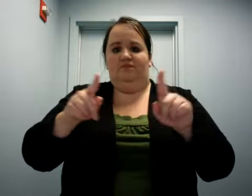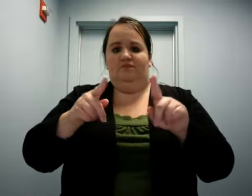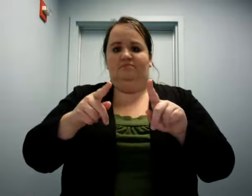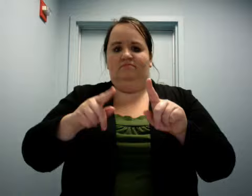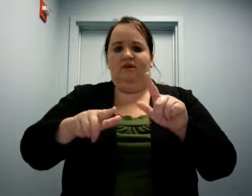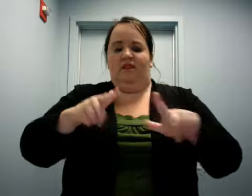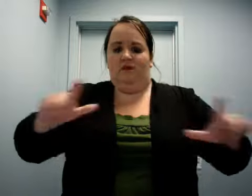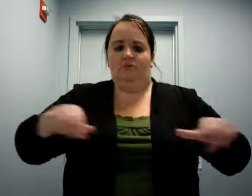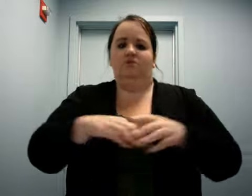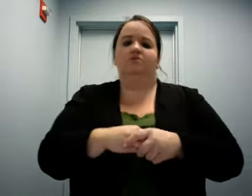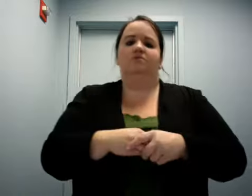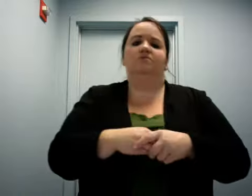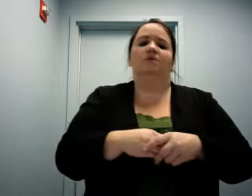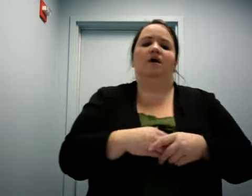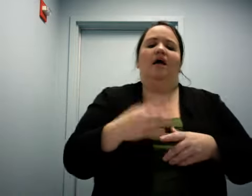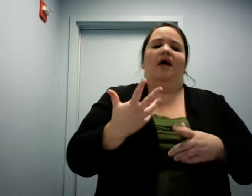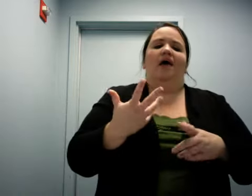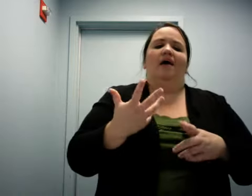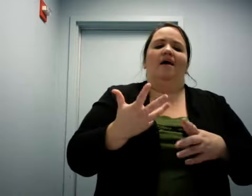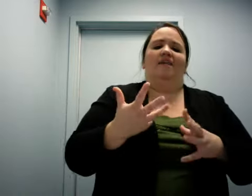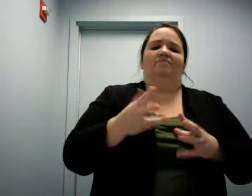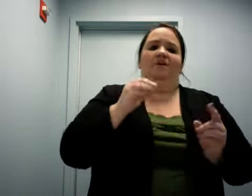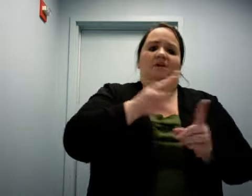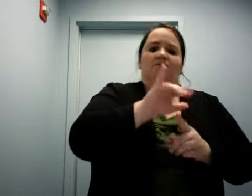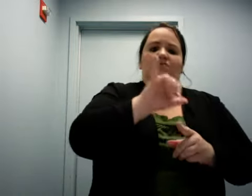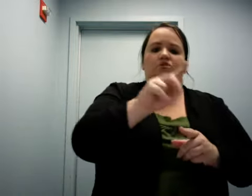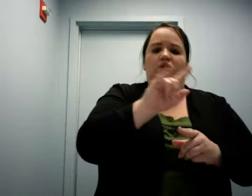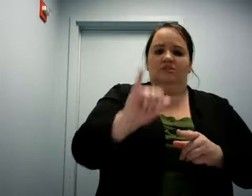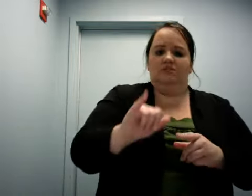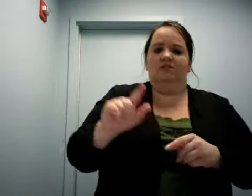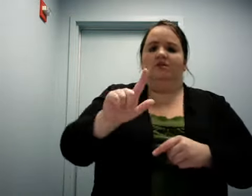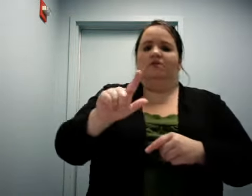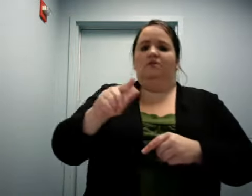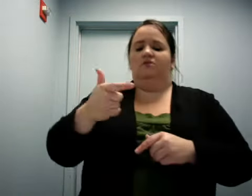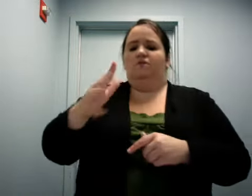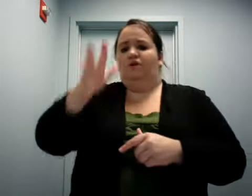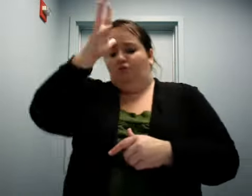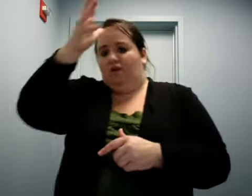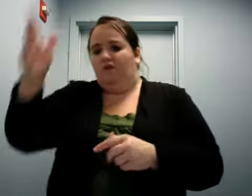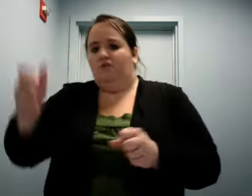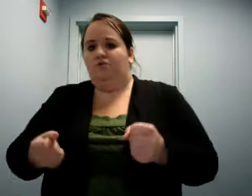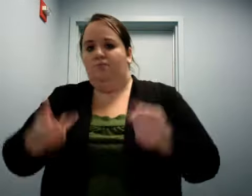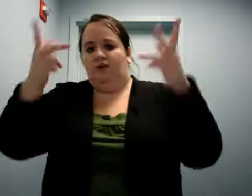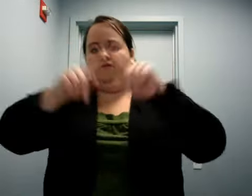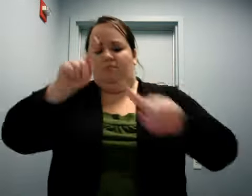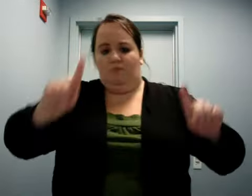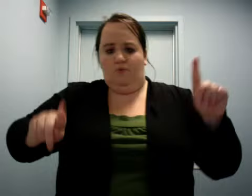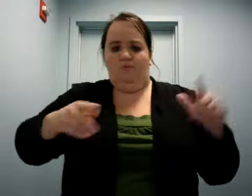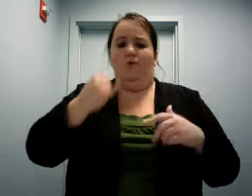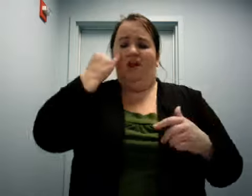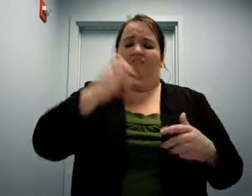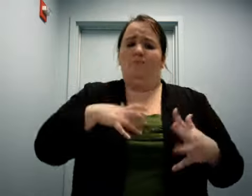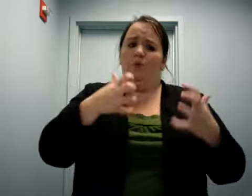from Jay-Z to Fela to Mali to their grandfathers? What if my roommate knew about the female